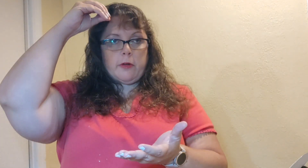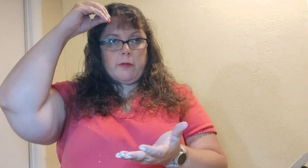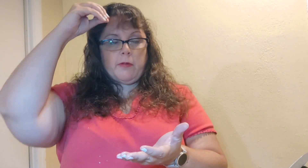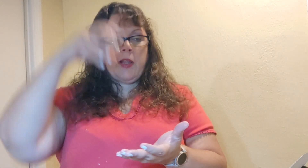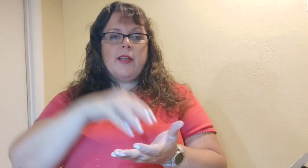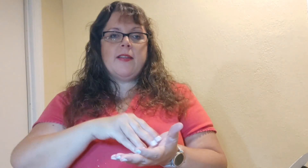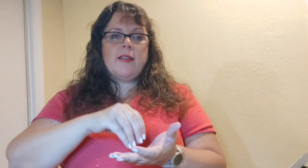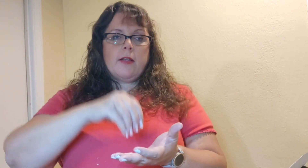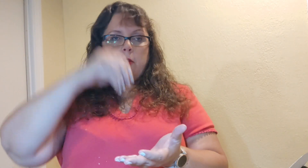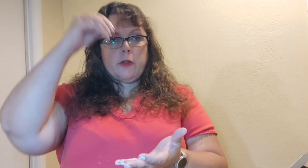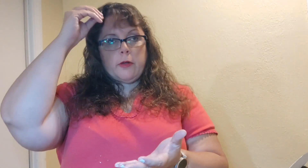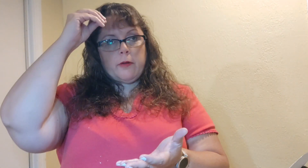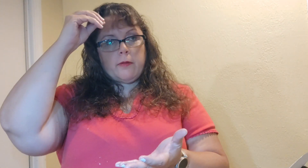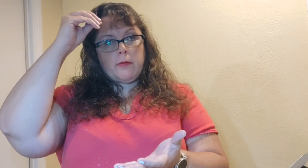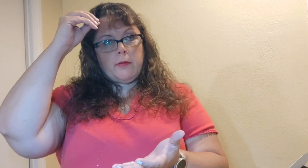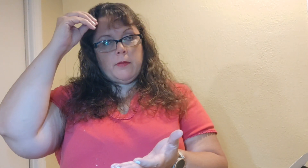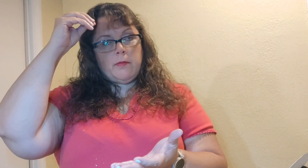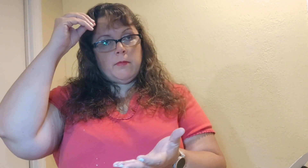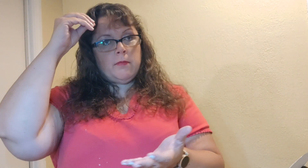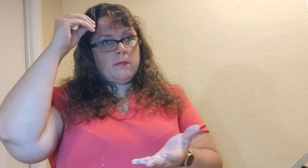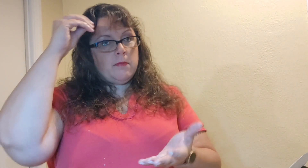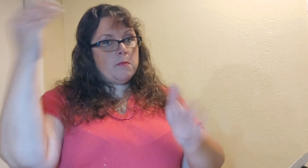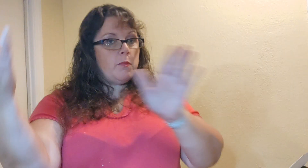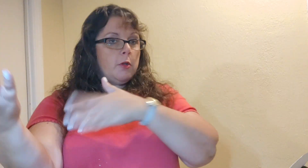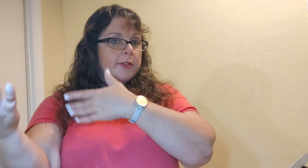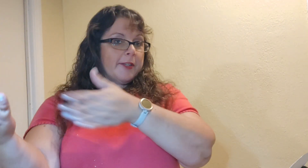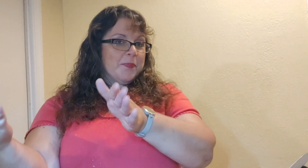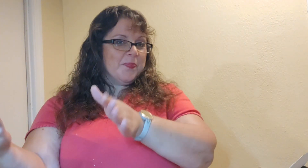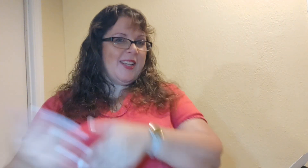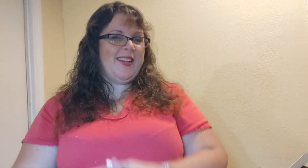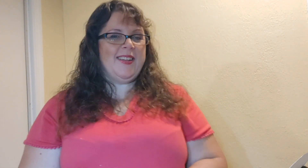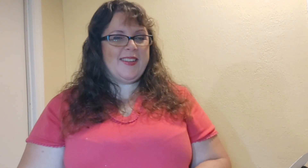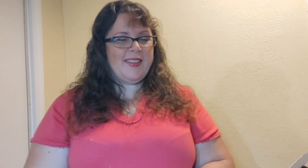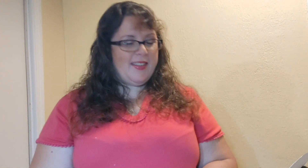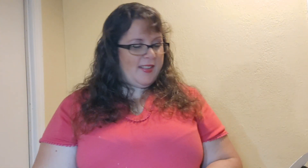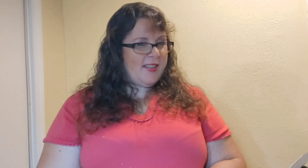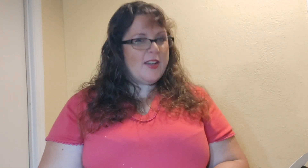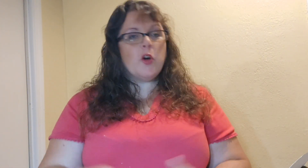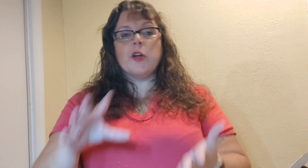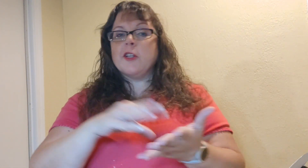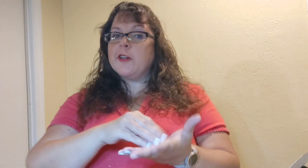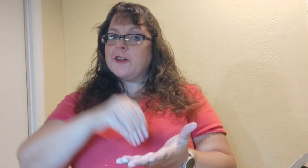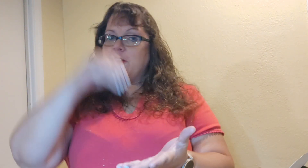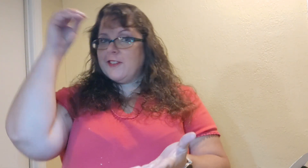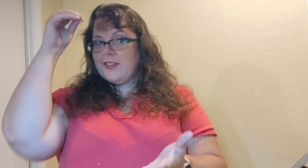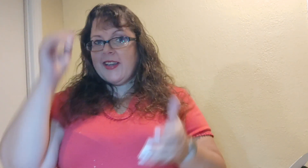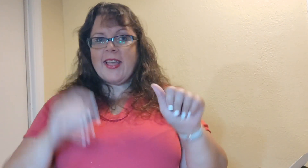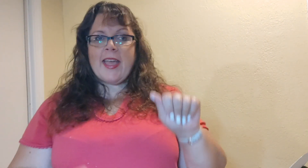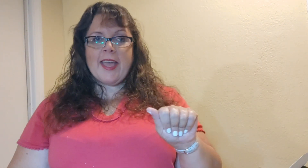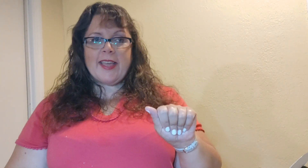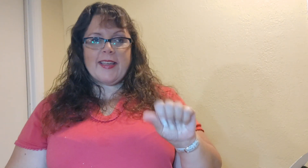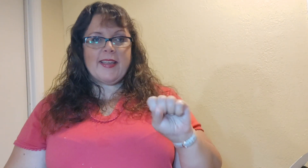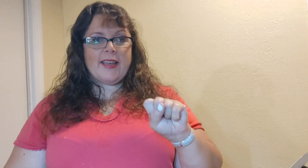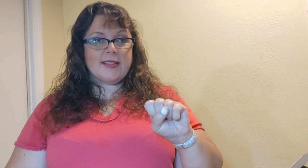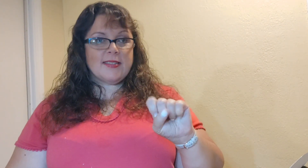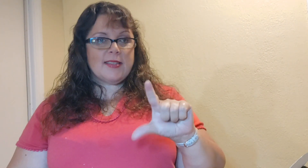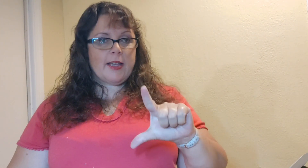learned. Learn music. Or learn